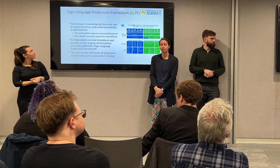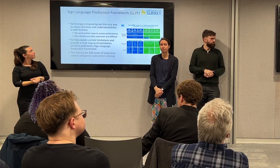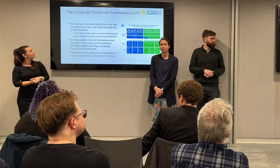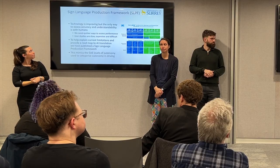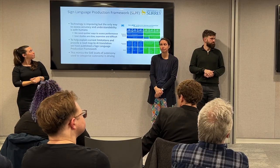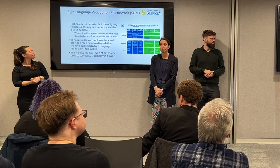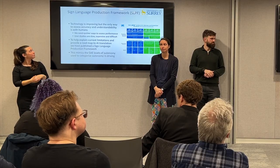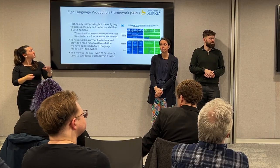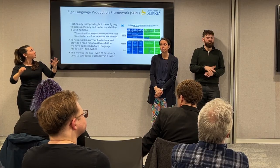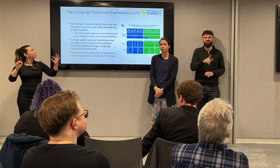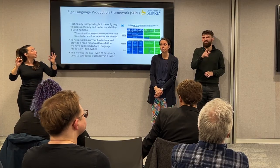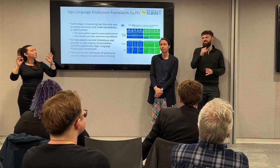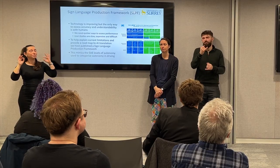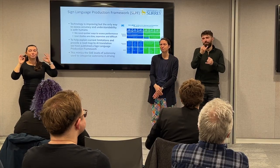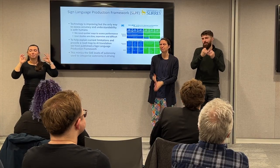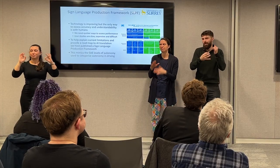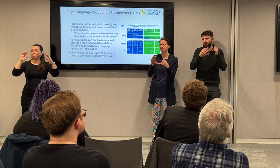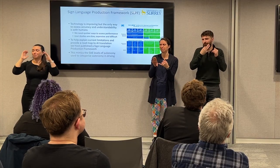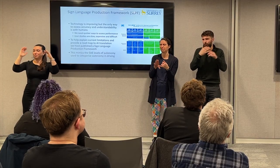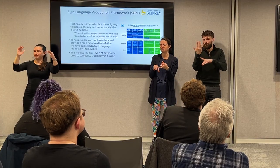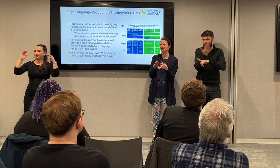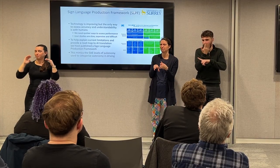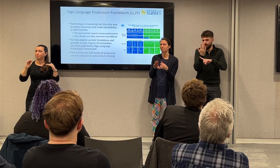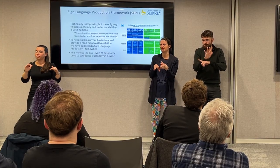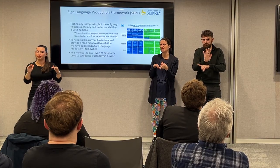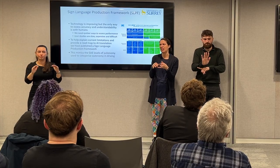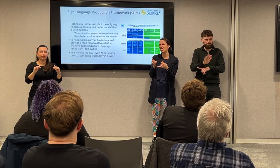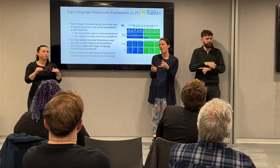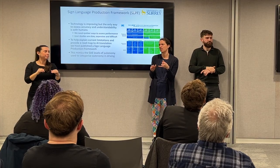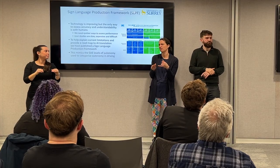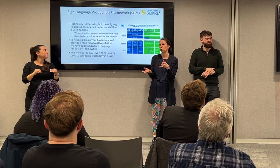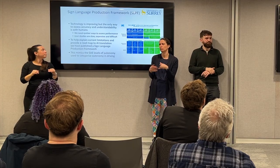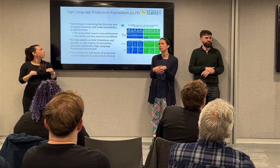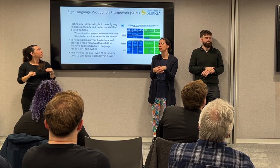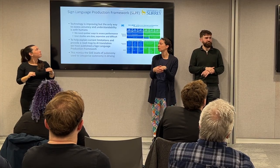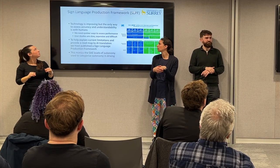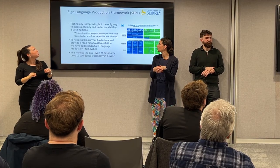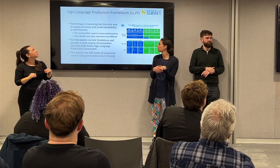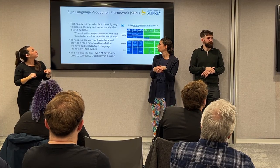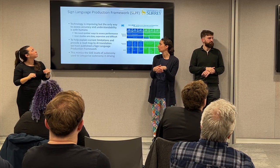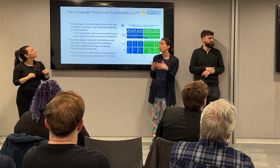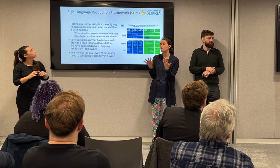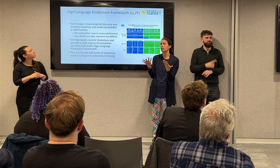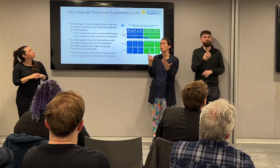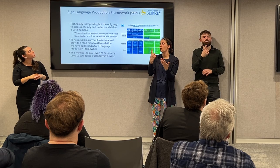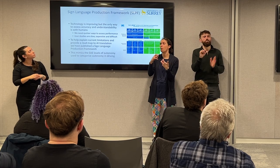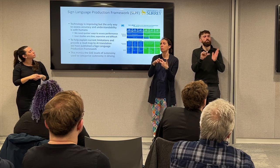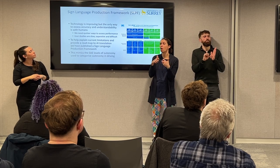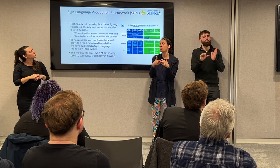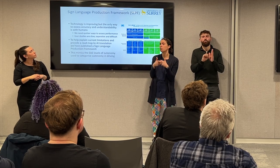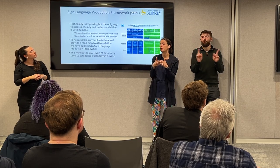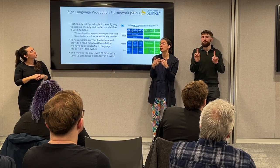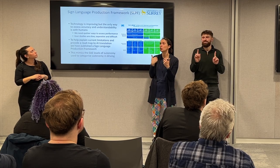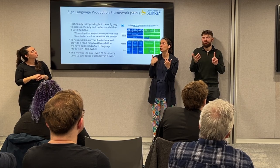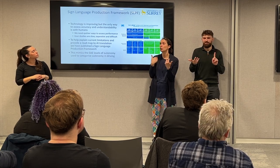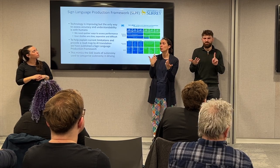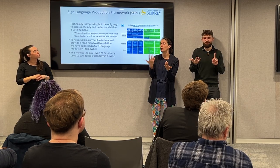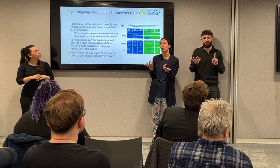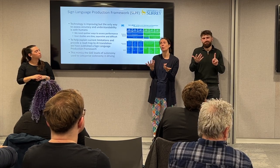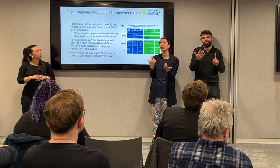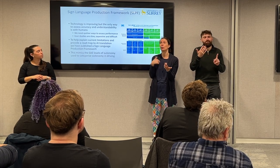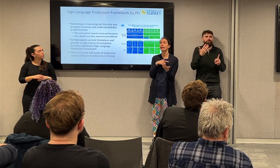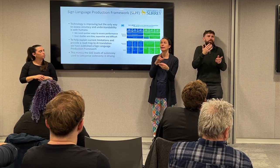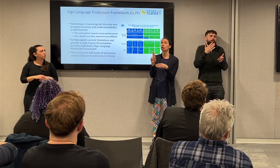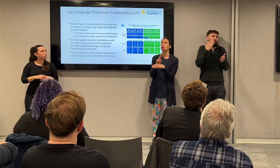so this last couple of slides, right? So part of the problem is that we use, for want of a better